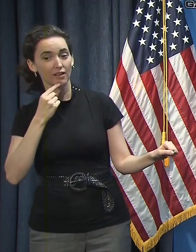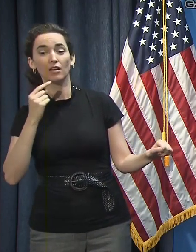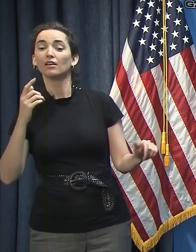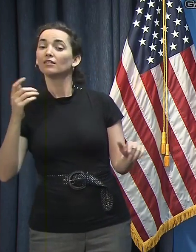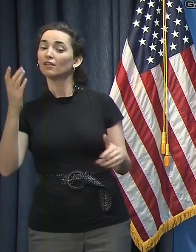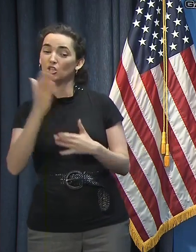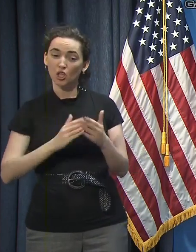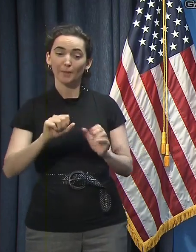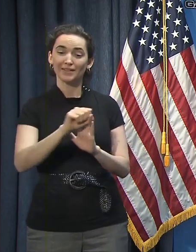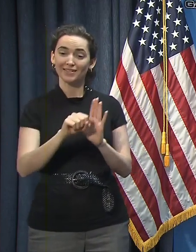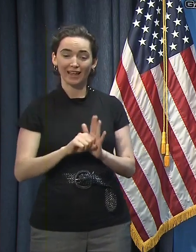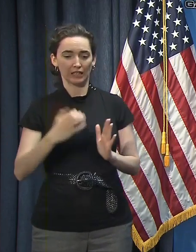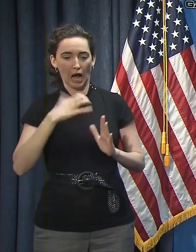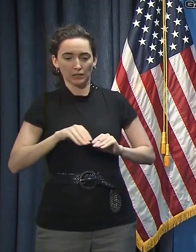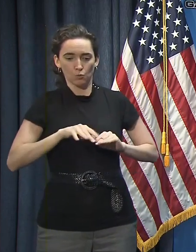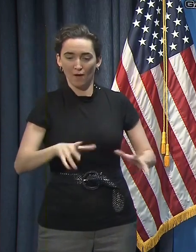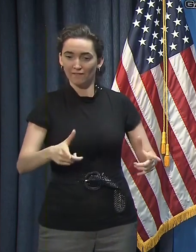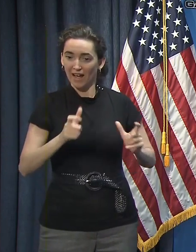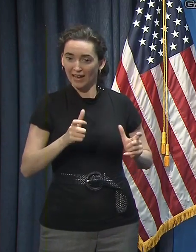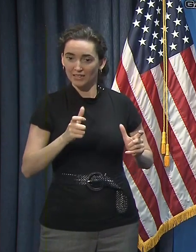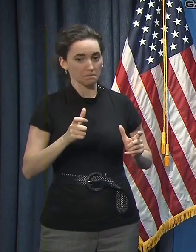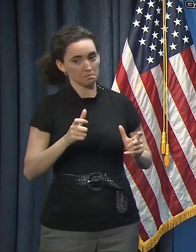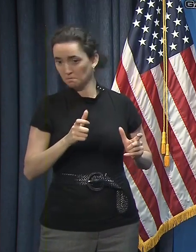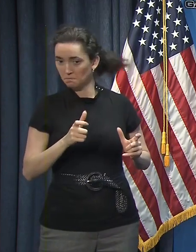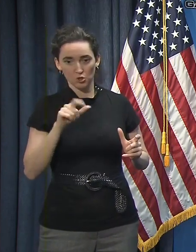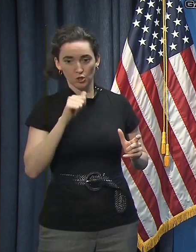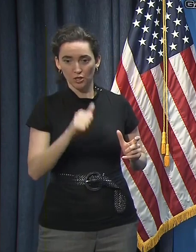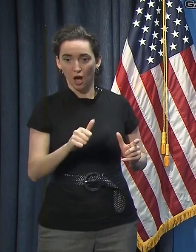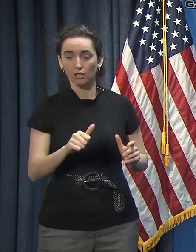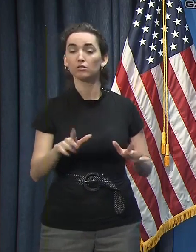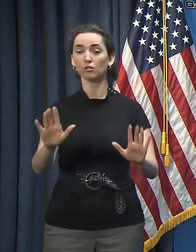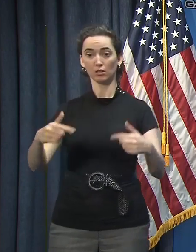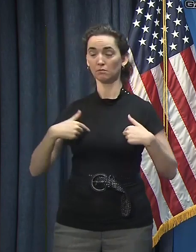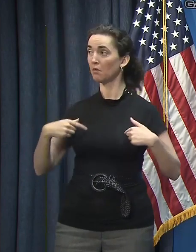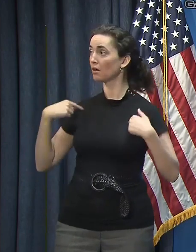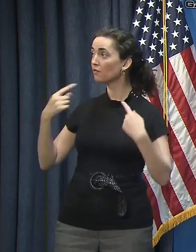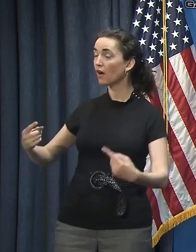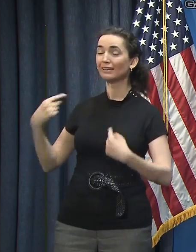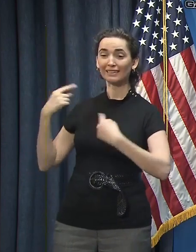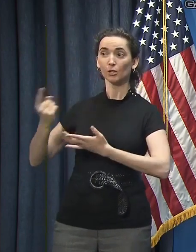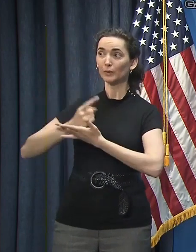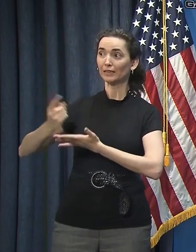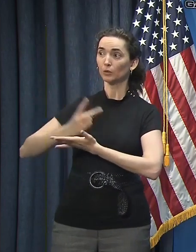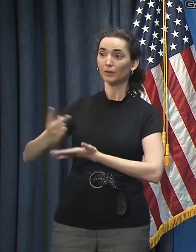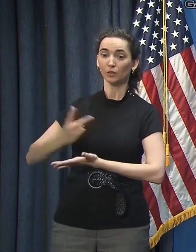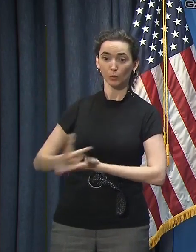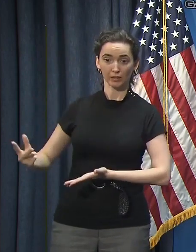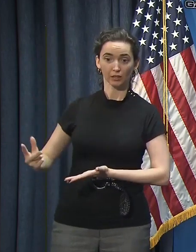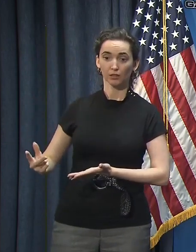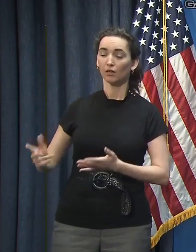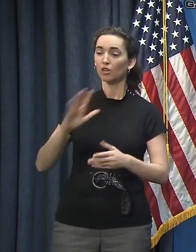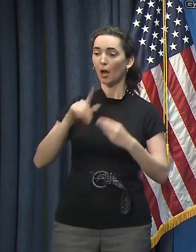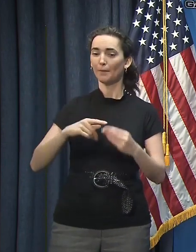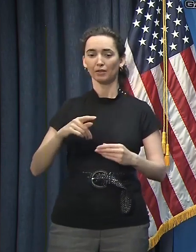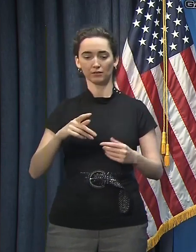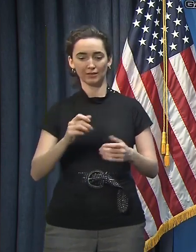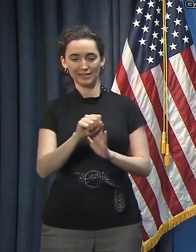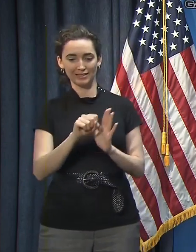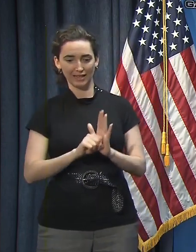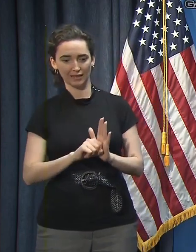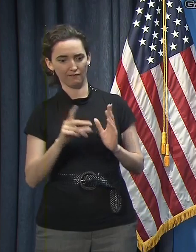hotspot states. And there's not been a single conversation that I'm aware of in many weeks now, if you were talking about hotspots, where you didn't talk